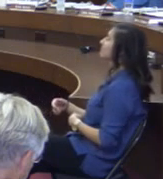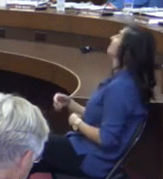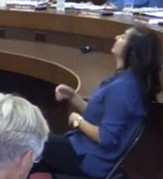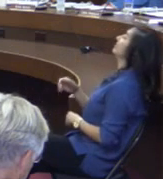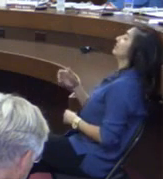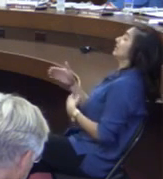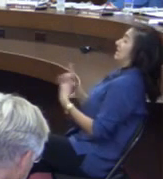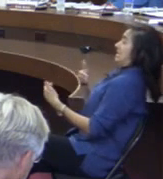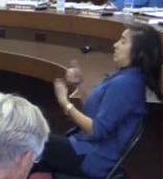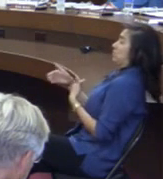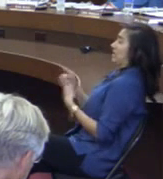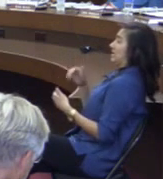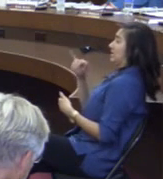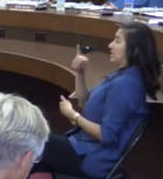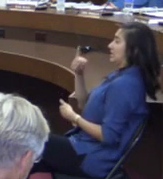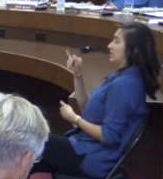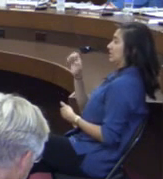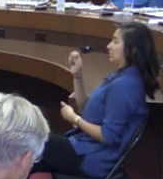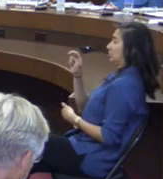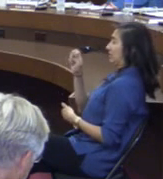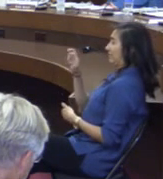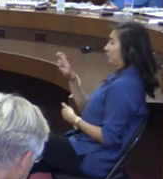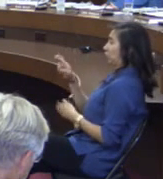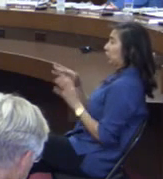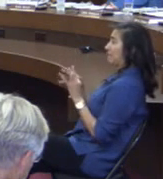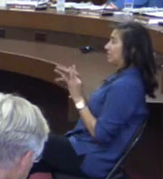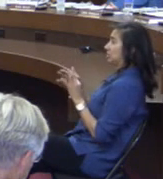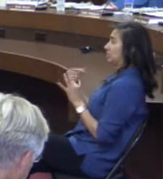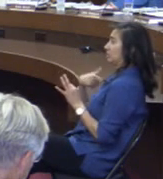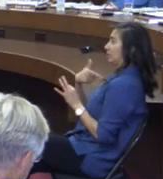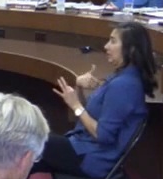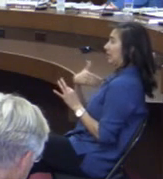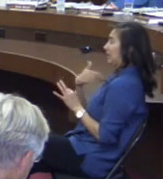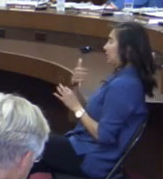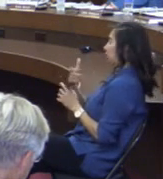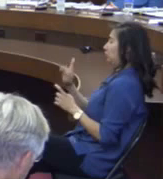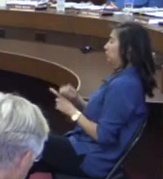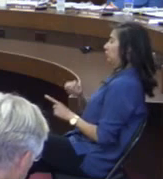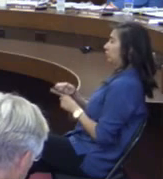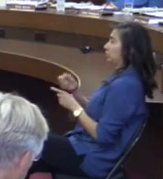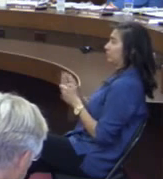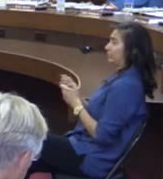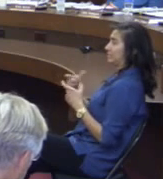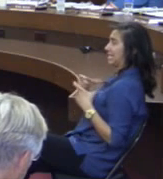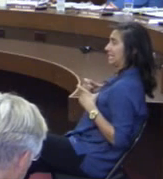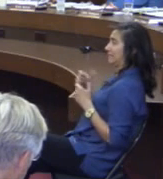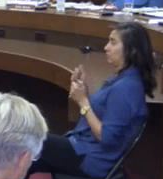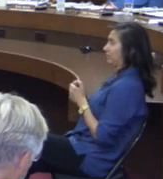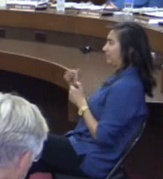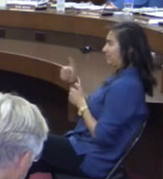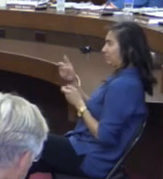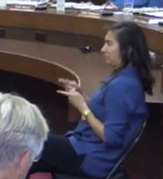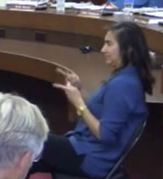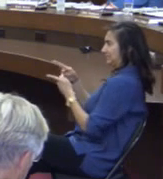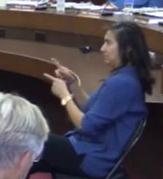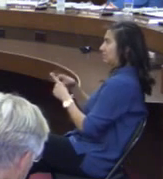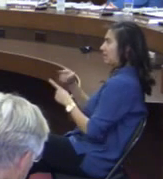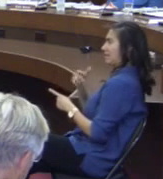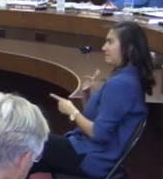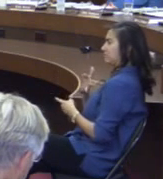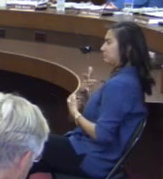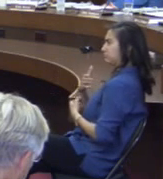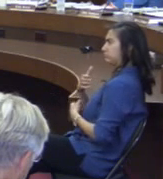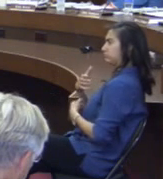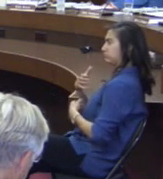as Jennifer also mentioned, we had a huge loss with the retirement of Mr. Seward, but I'm feeling very confident that